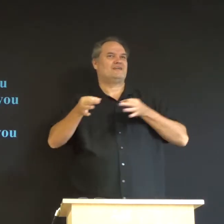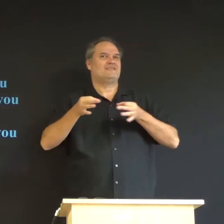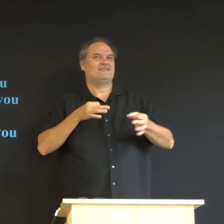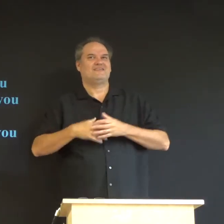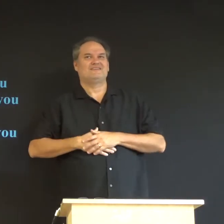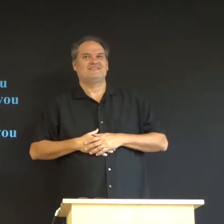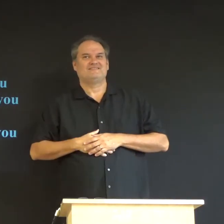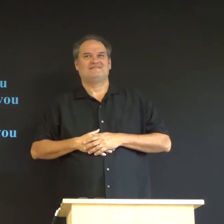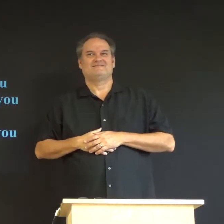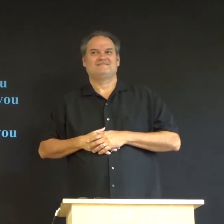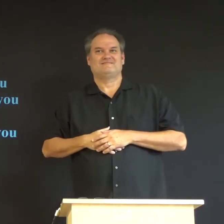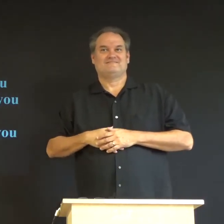That's what he's saying.